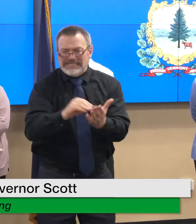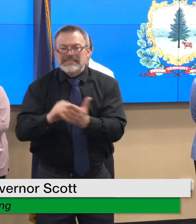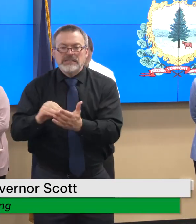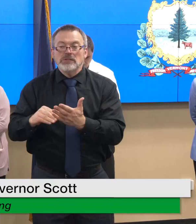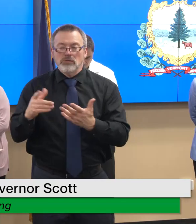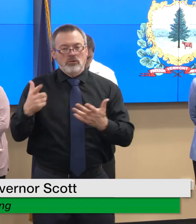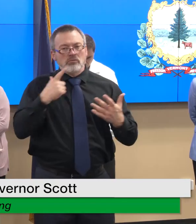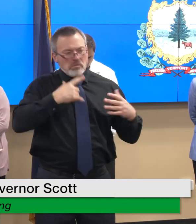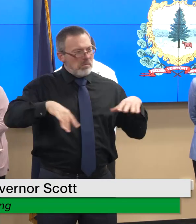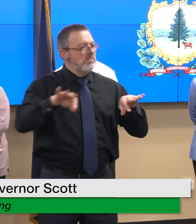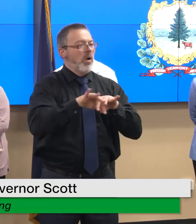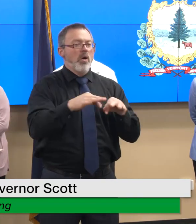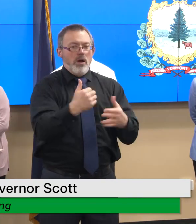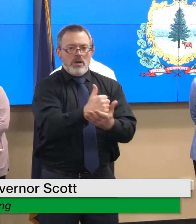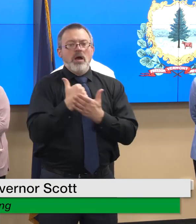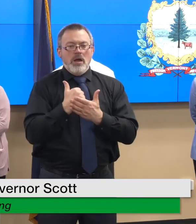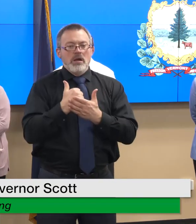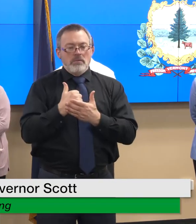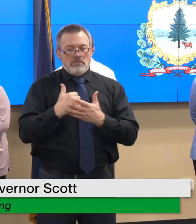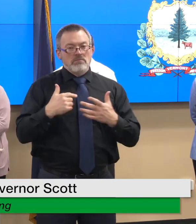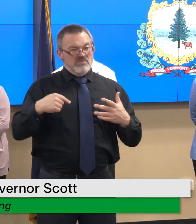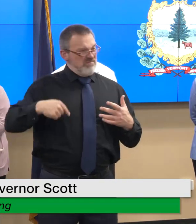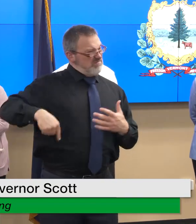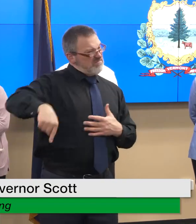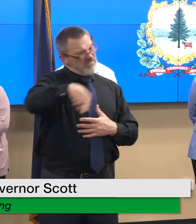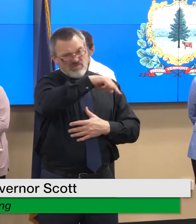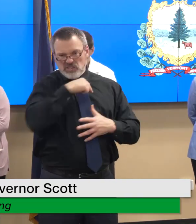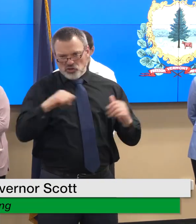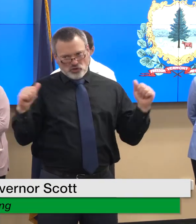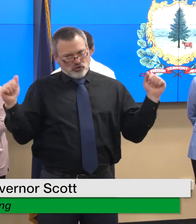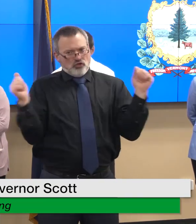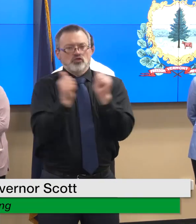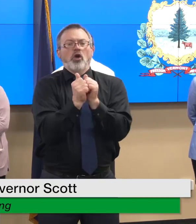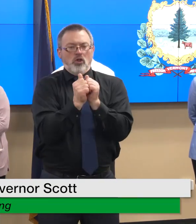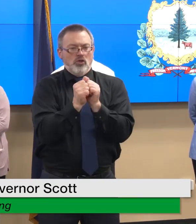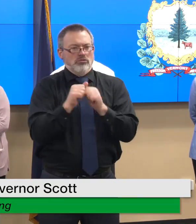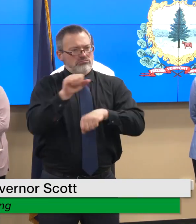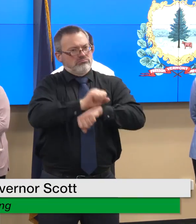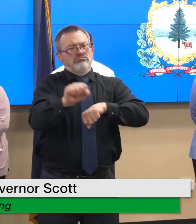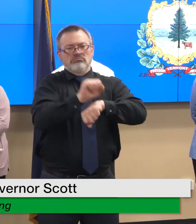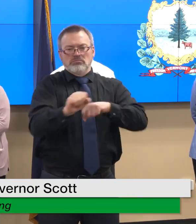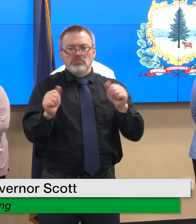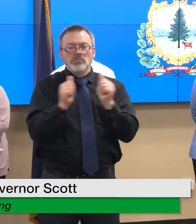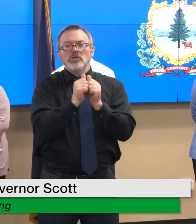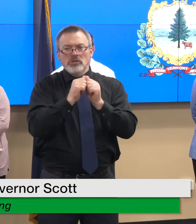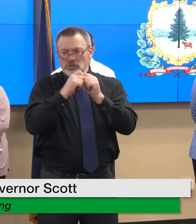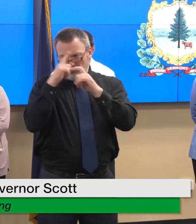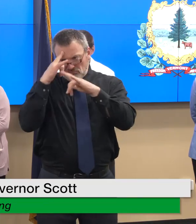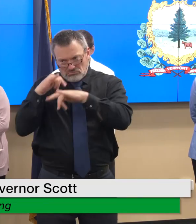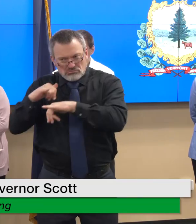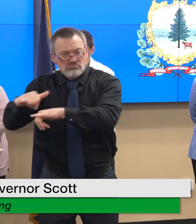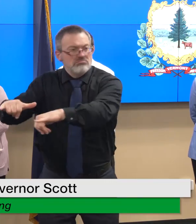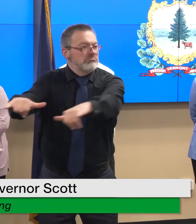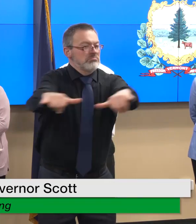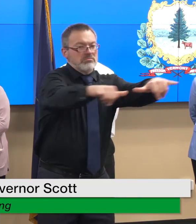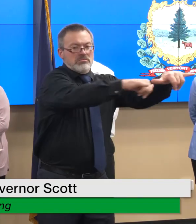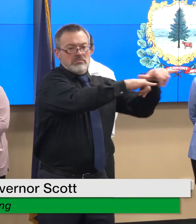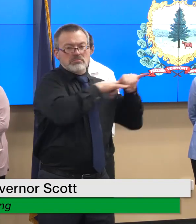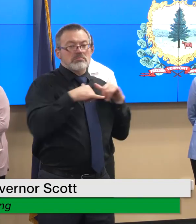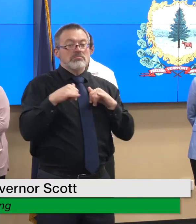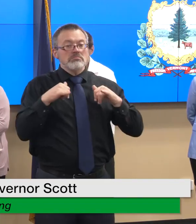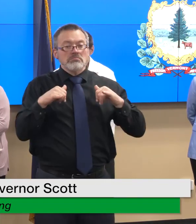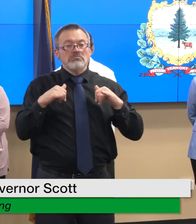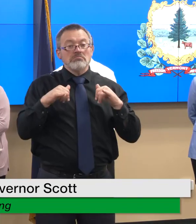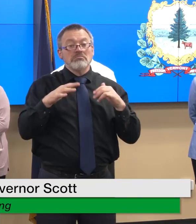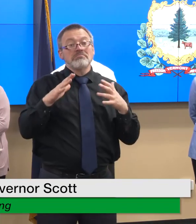in this together, and supporting Vermonters is a goal we share. Lastly, I'd like to thank Lowe's for their generous